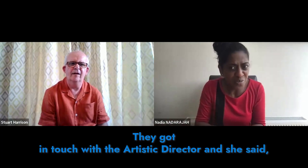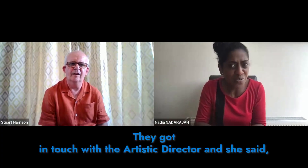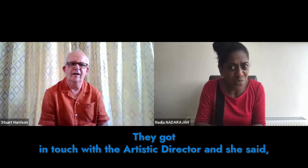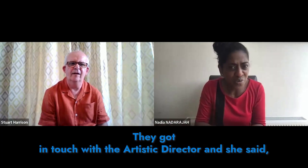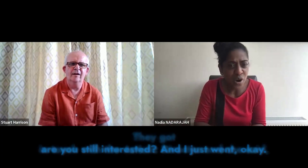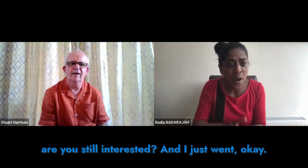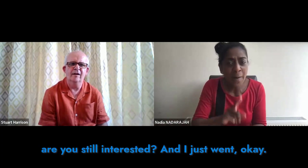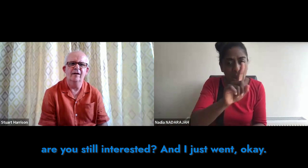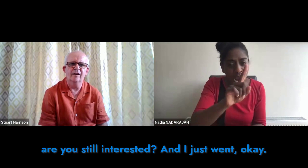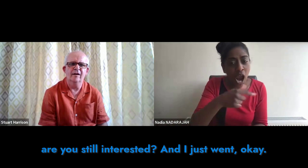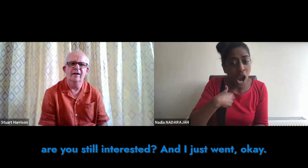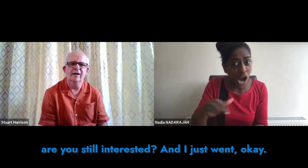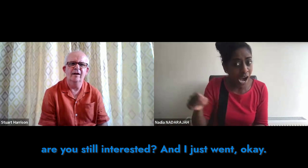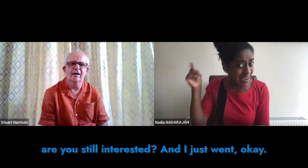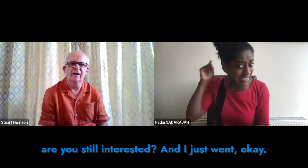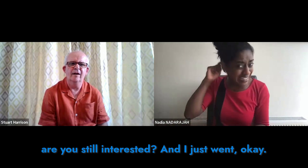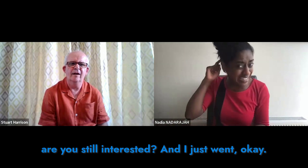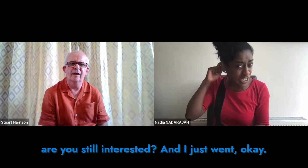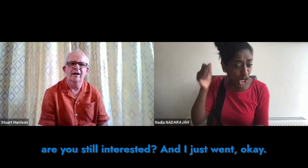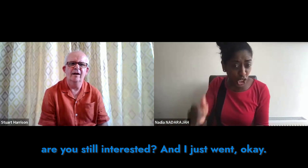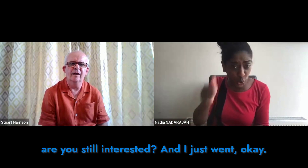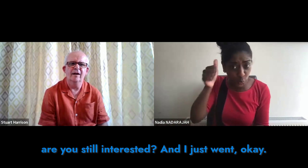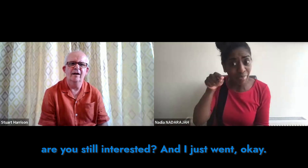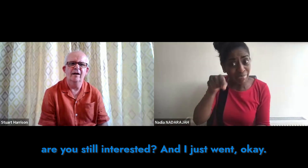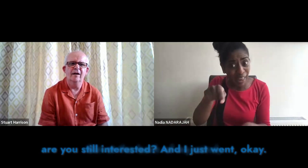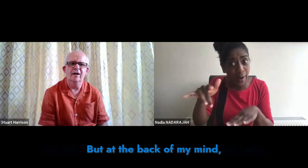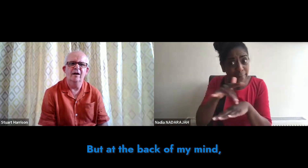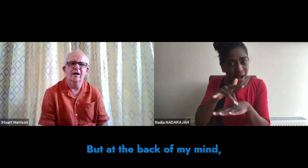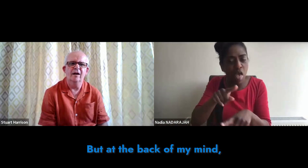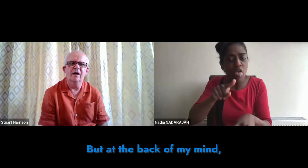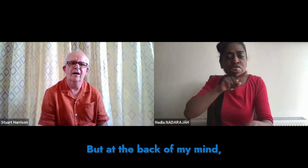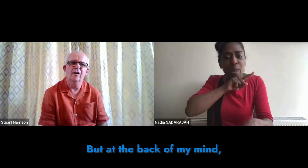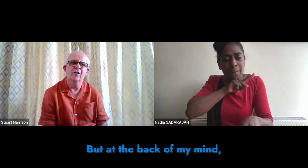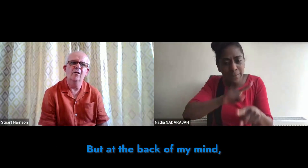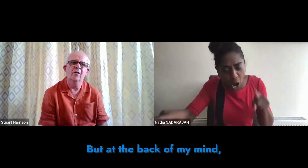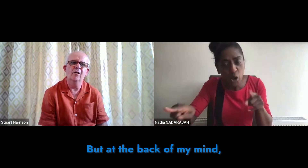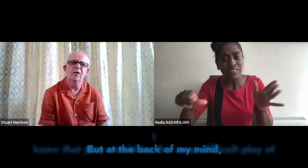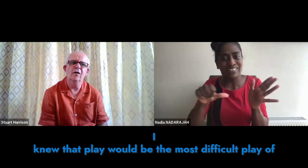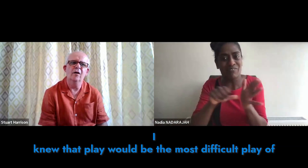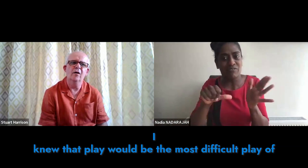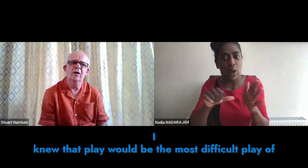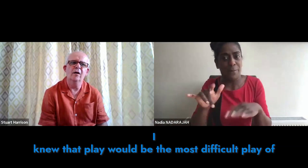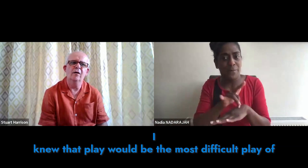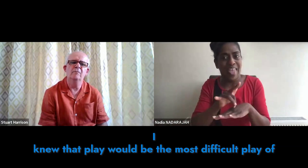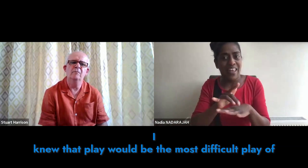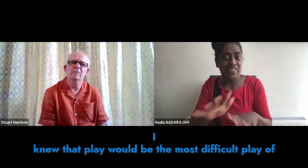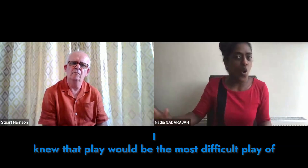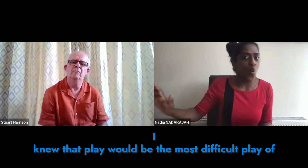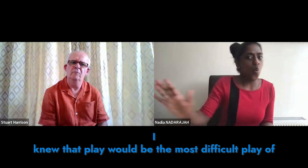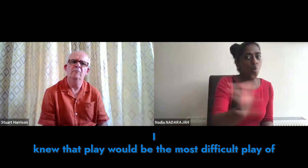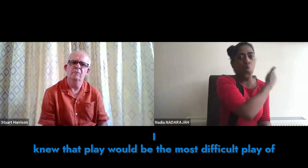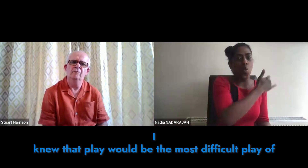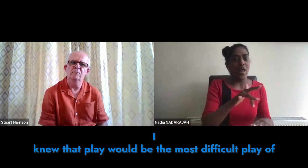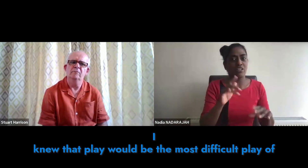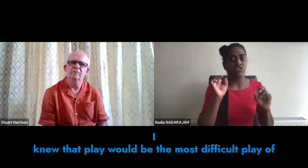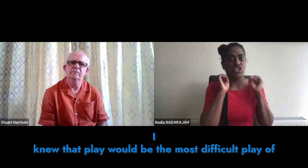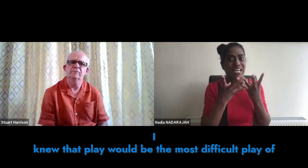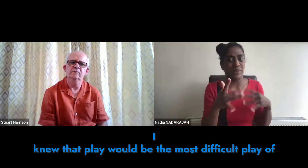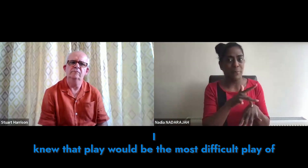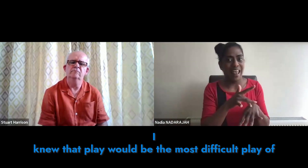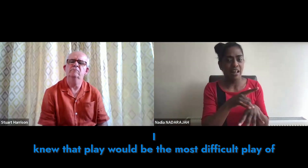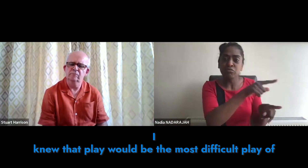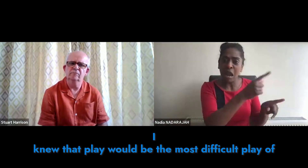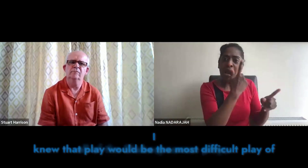art director and said, are you still interested? And I just went, okay. But at the back of my mind, I knew that play would be the